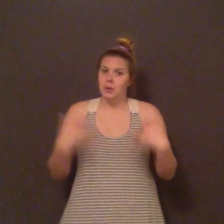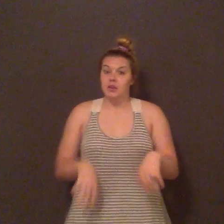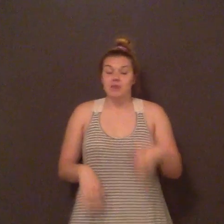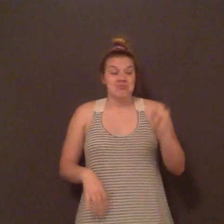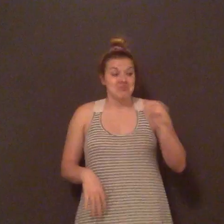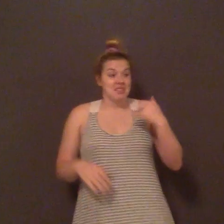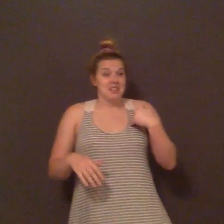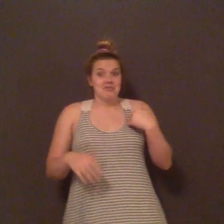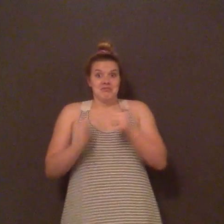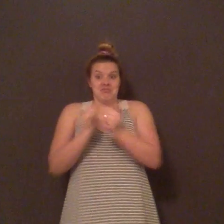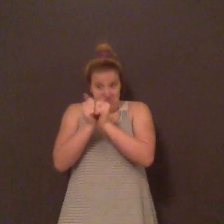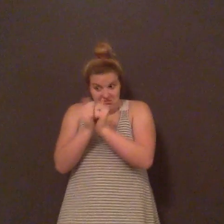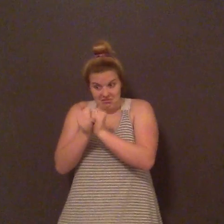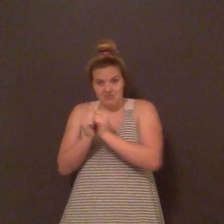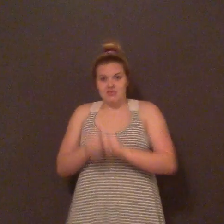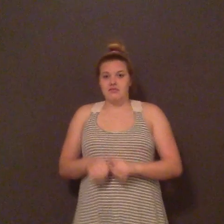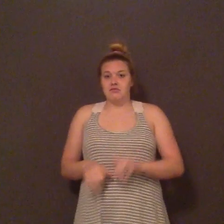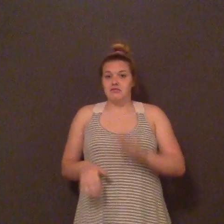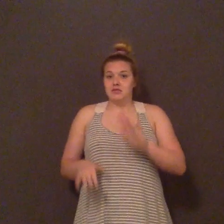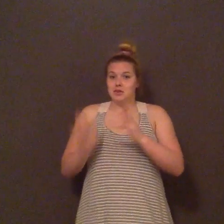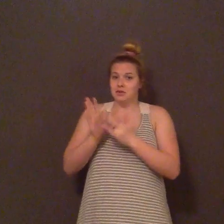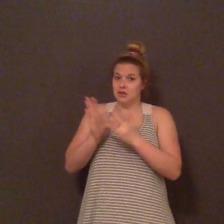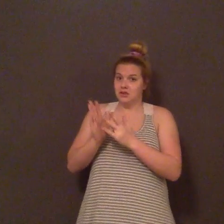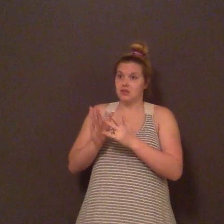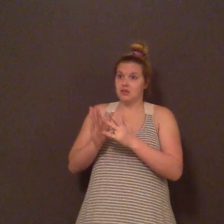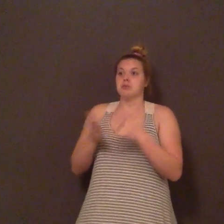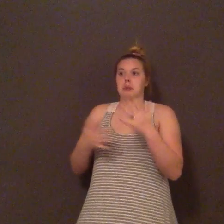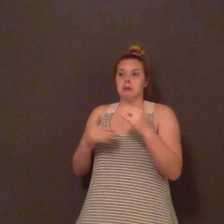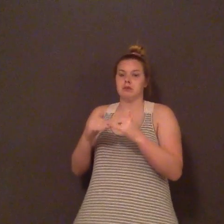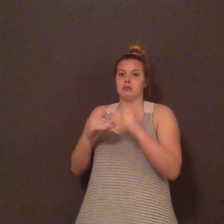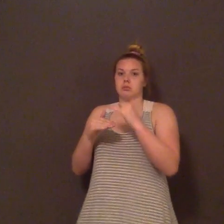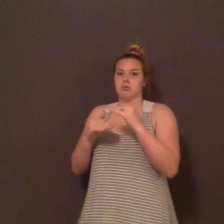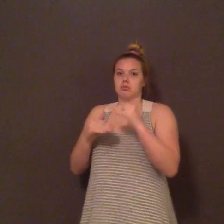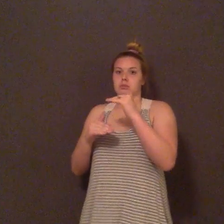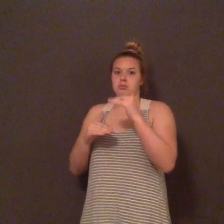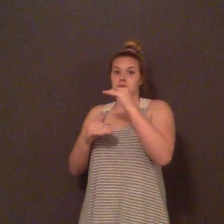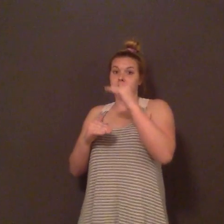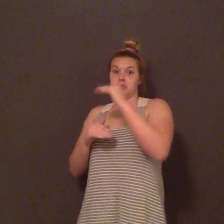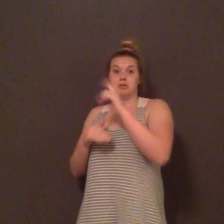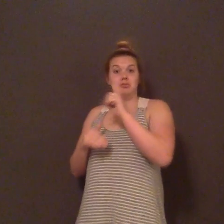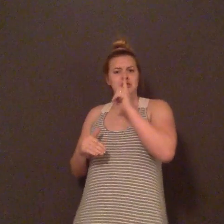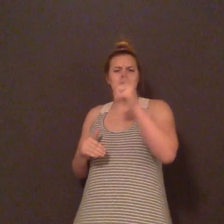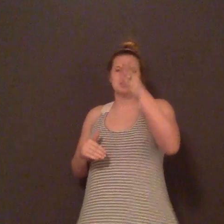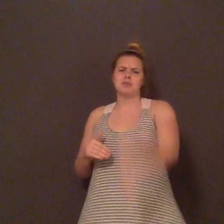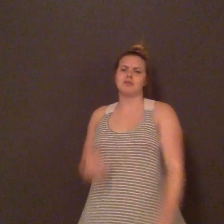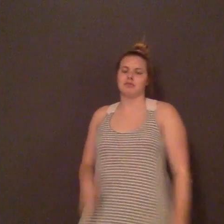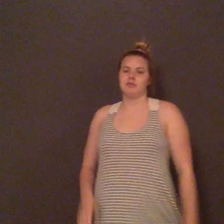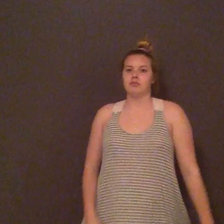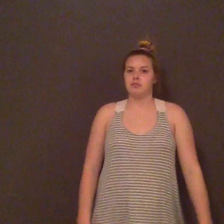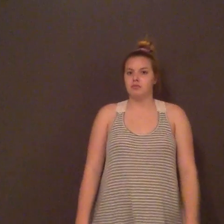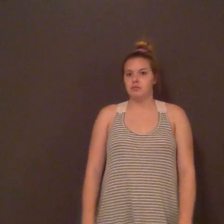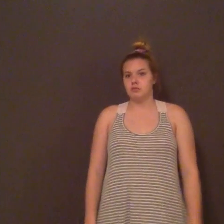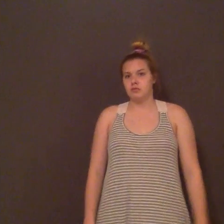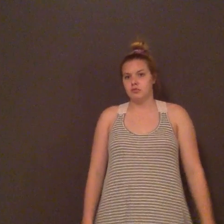so. Well, you're a freshman. We'll give you time to move up through the conference, which I'm sure you will. Besides, we can look at